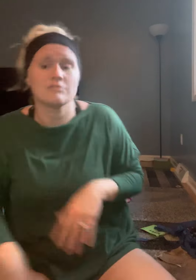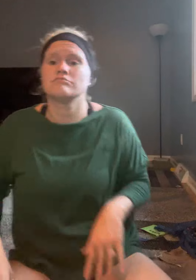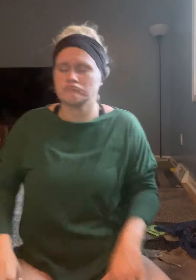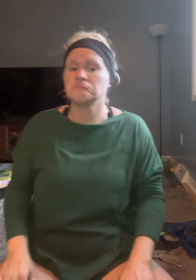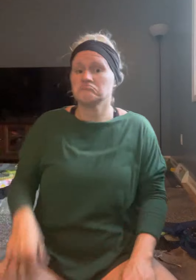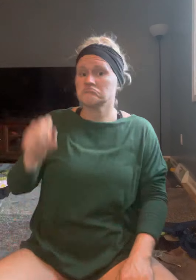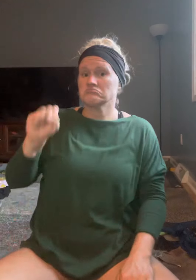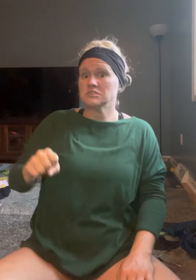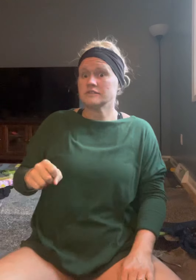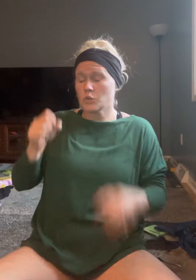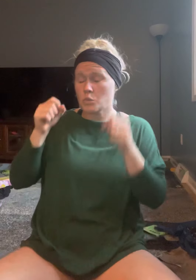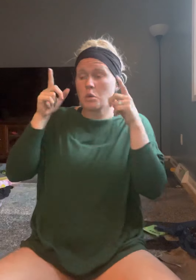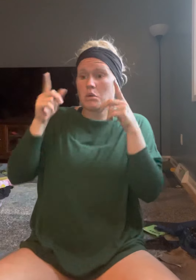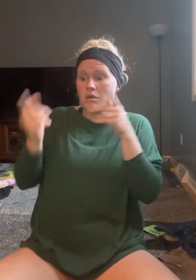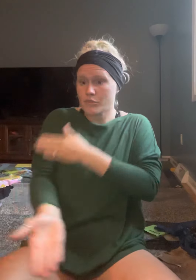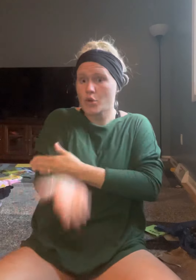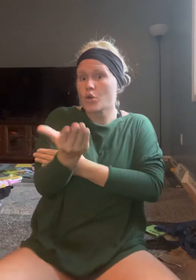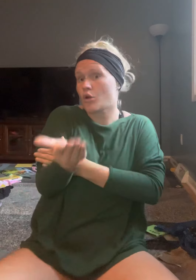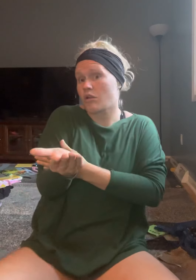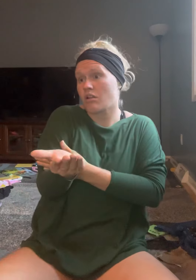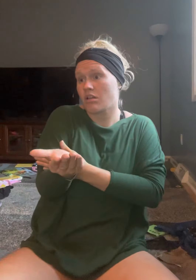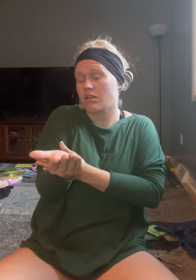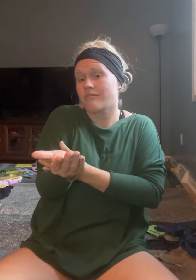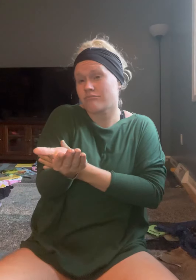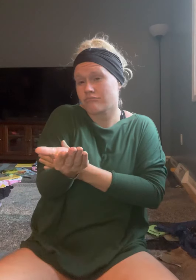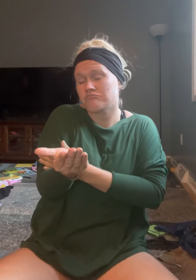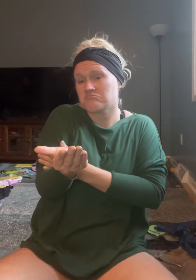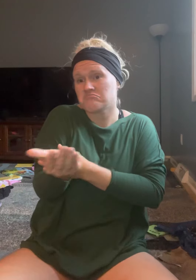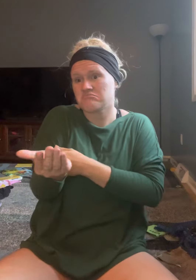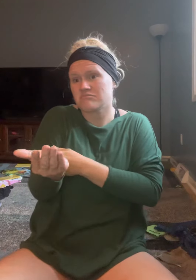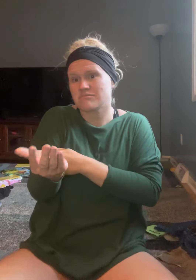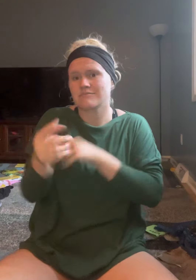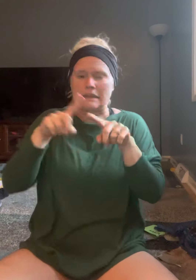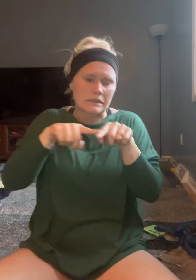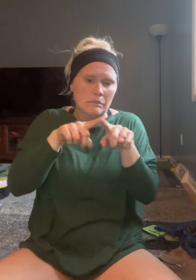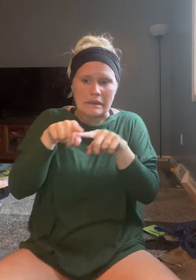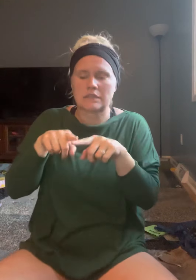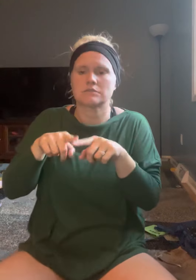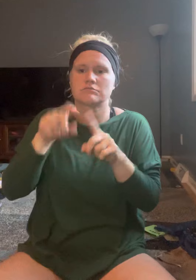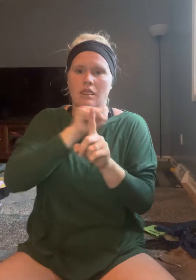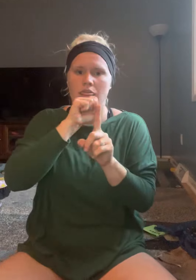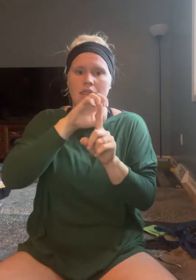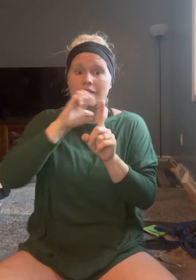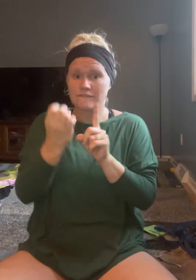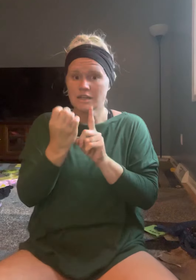and it depends on the environmental situation, and take off your socks and shoes and